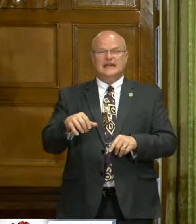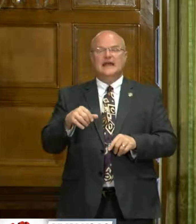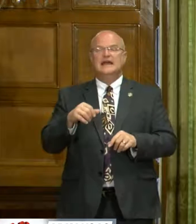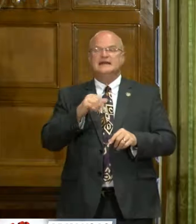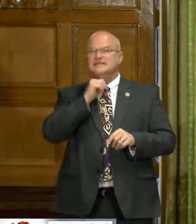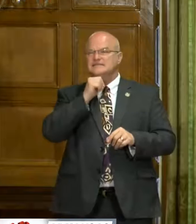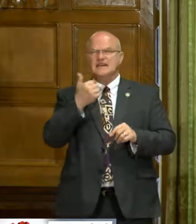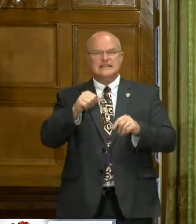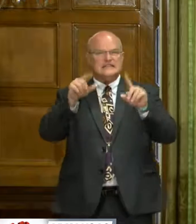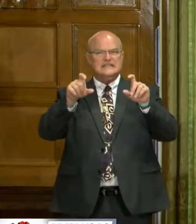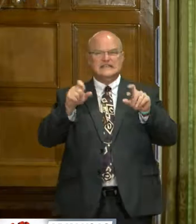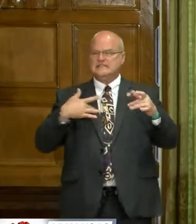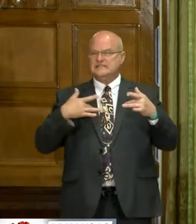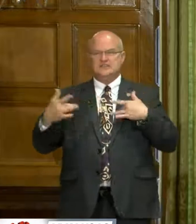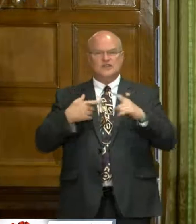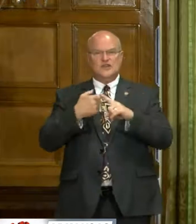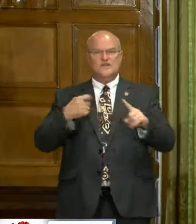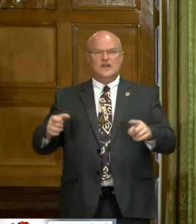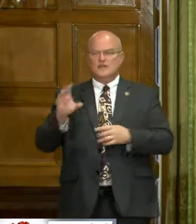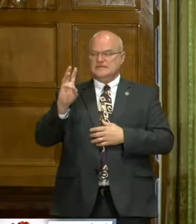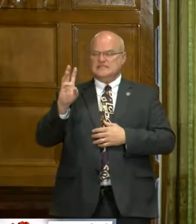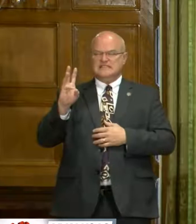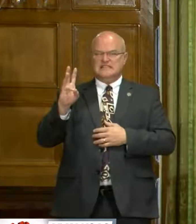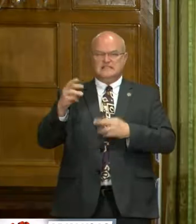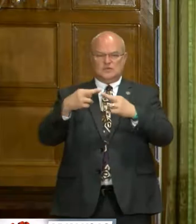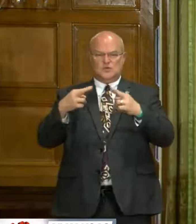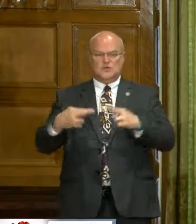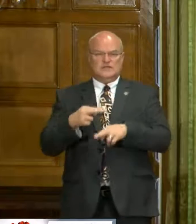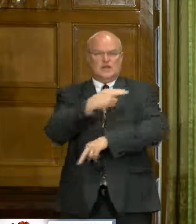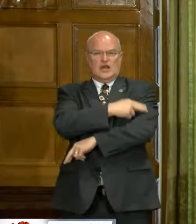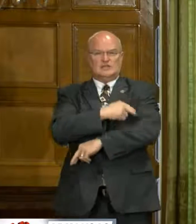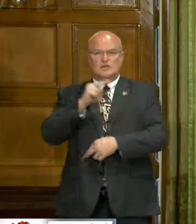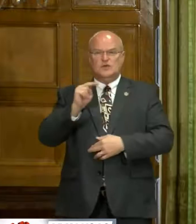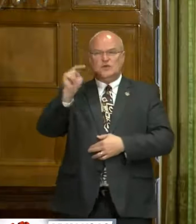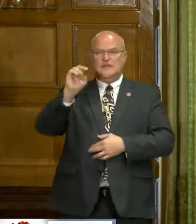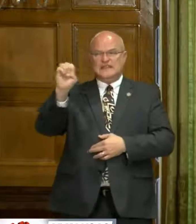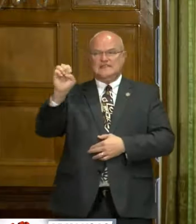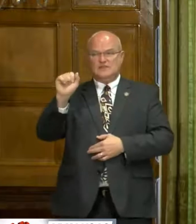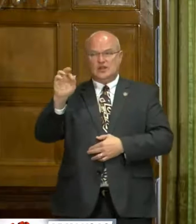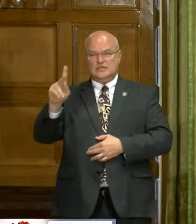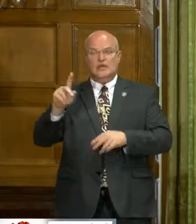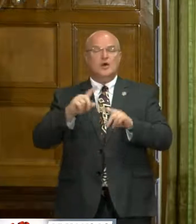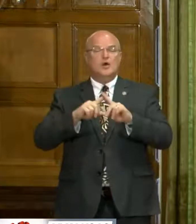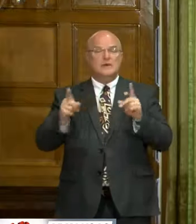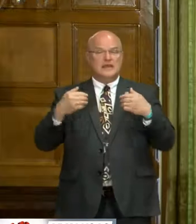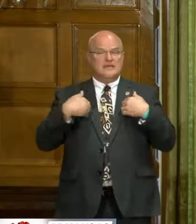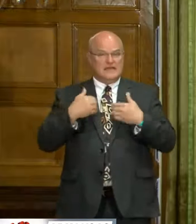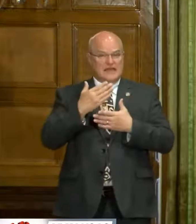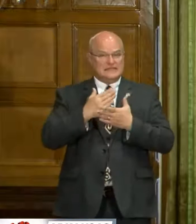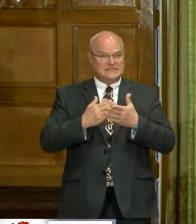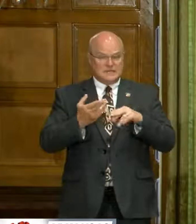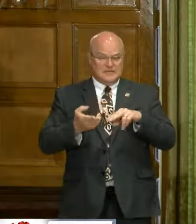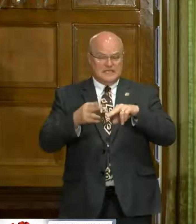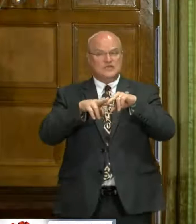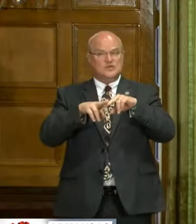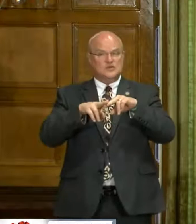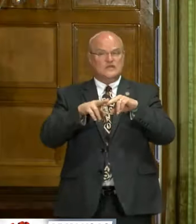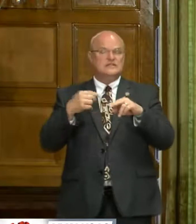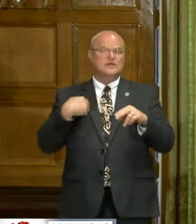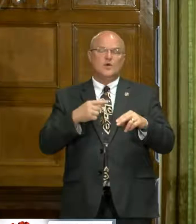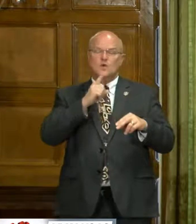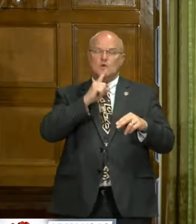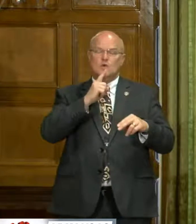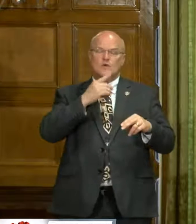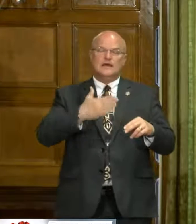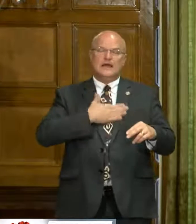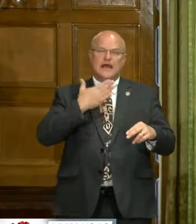There were not any testing concerns from 6 regional hospitals in Northeast Arkansas, but they've had some increase, and we're